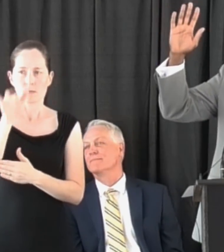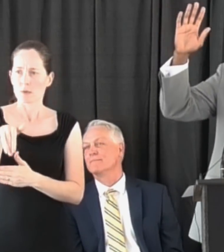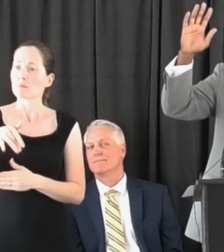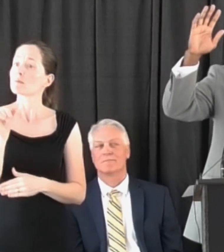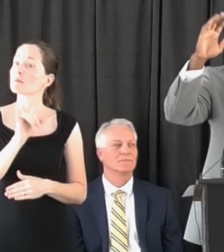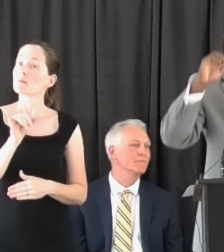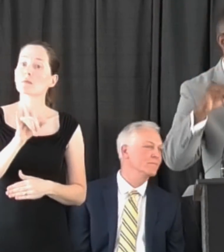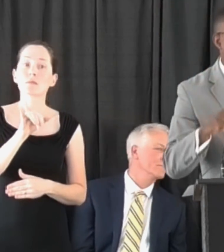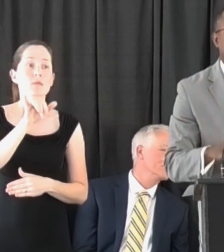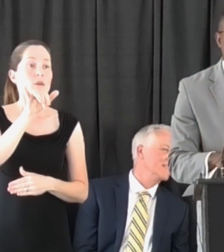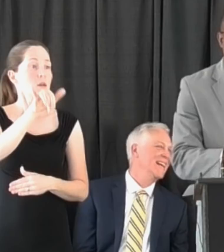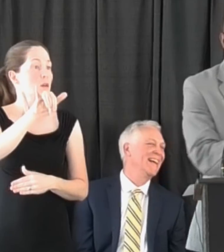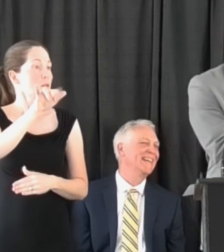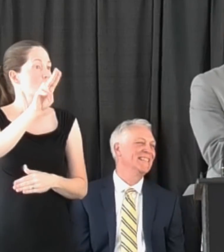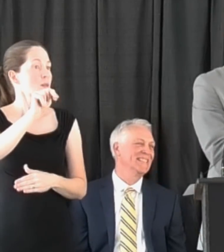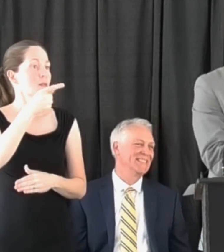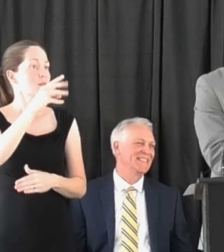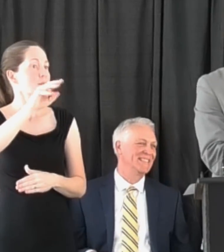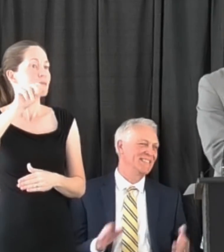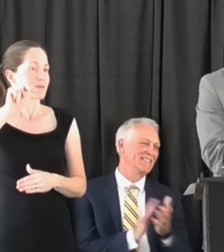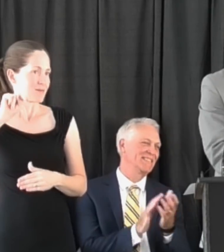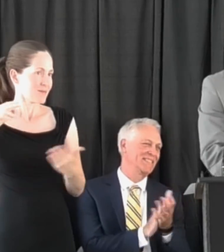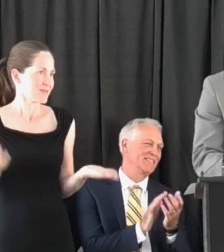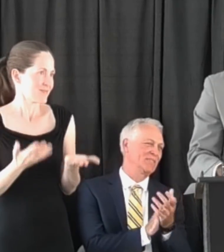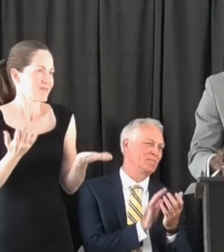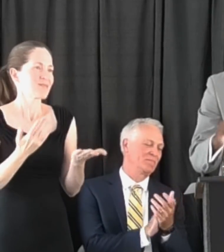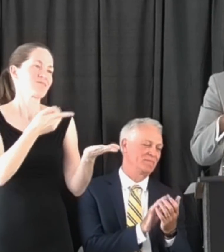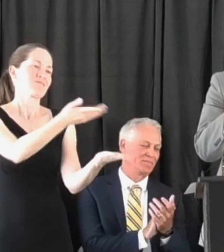see you, David Youngman. There you are. Please give him a round of applause.